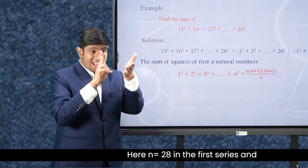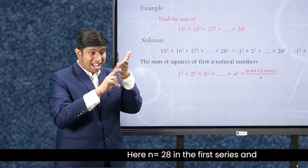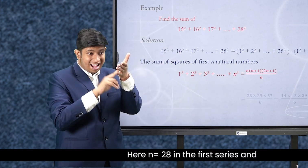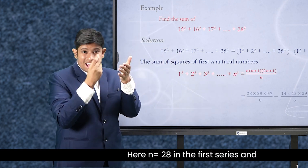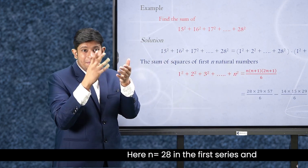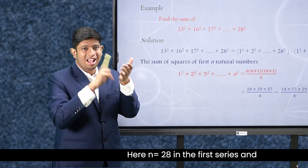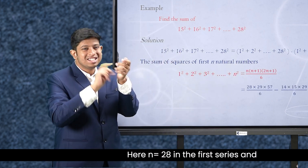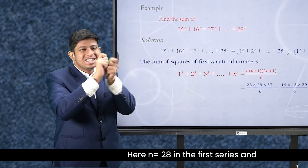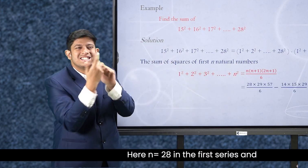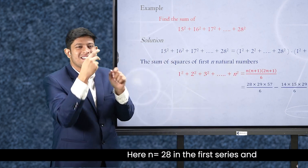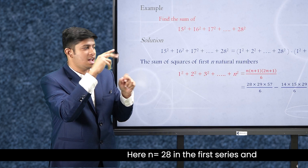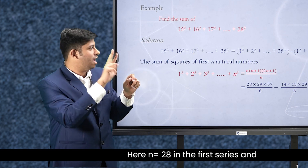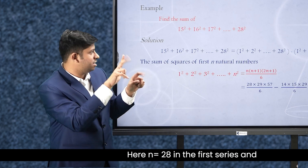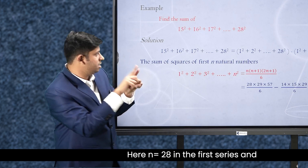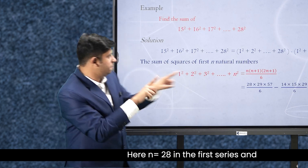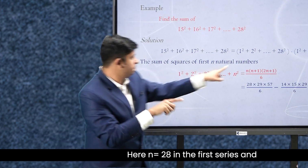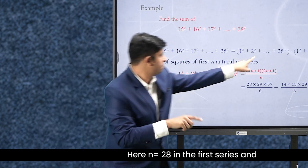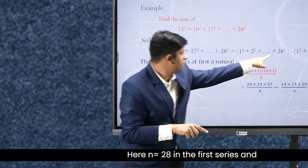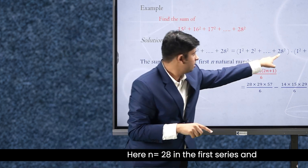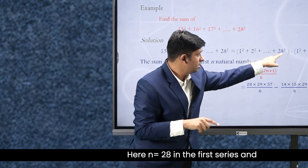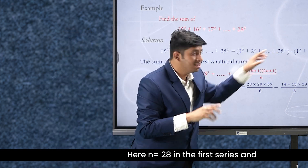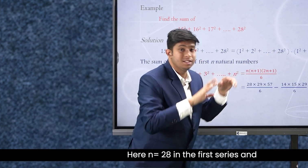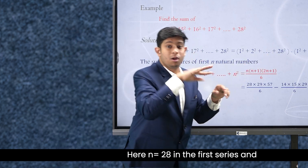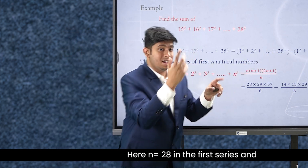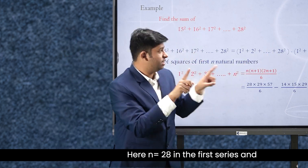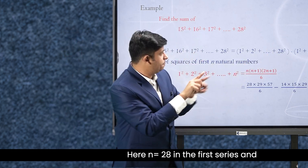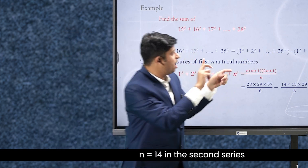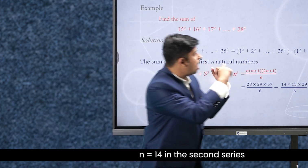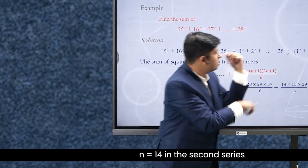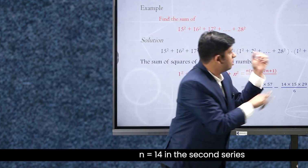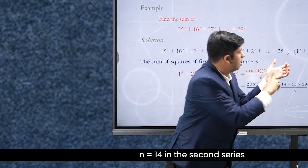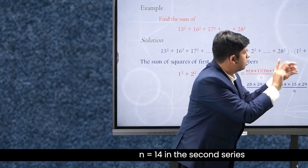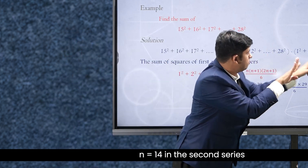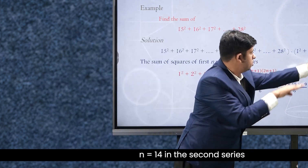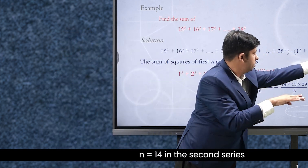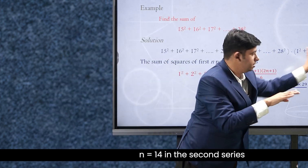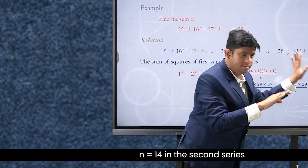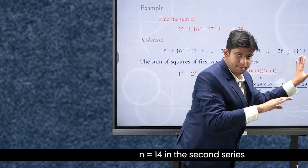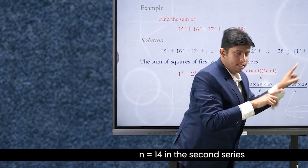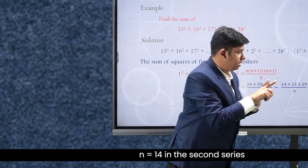Here n is equal to 28 in the first series and n is equal to 14 in the second series.